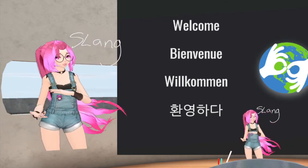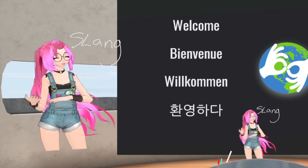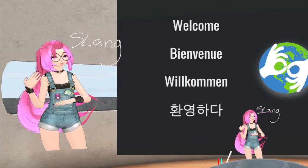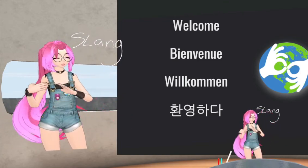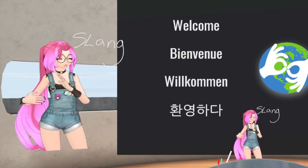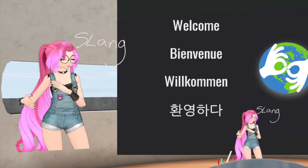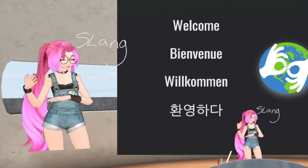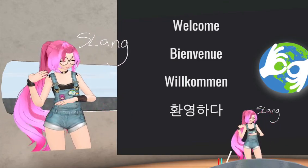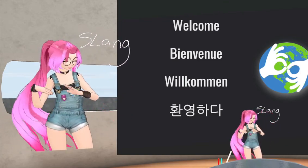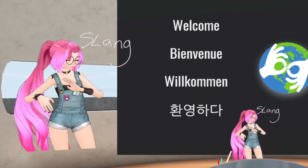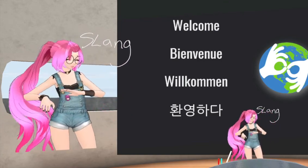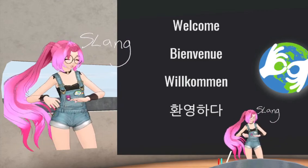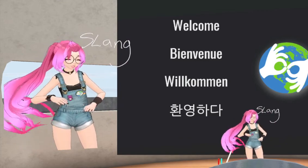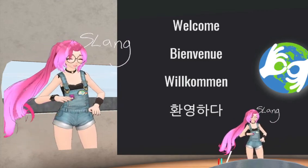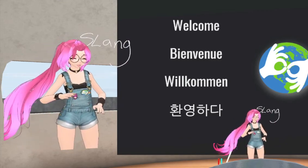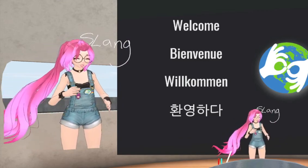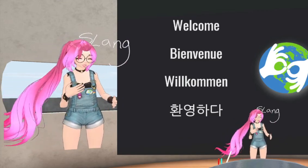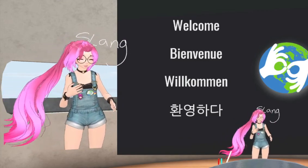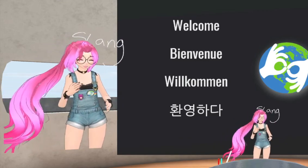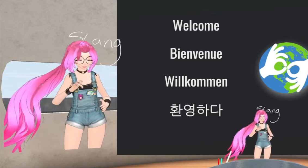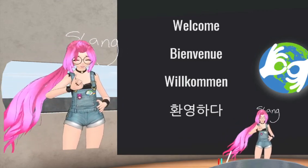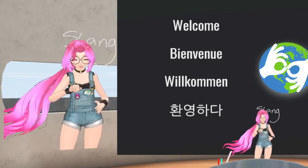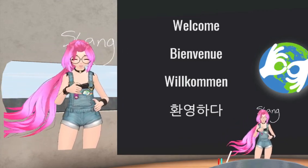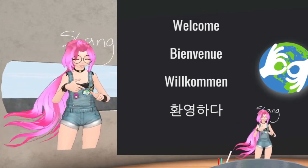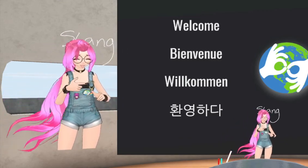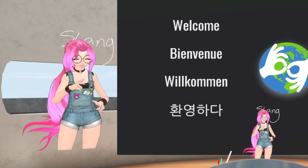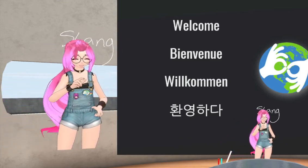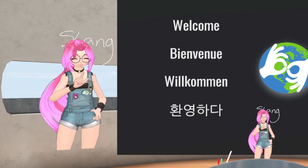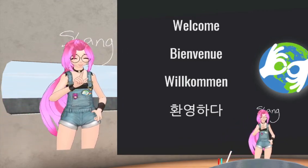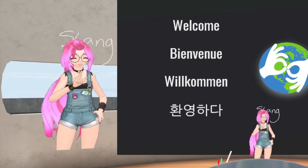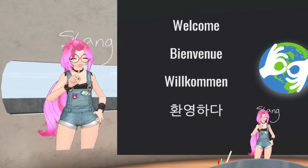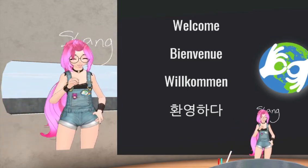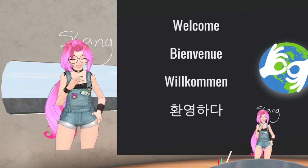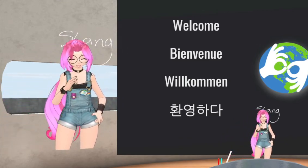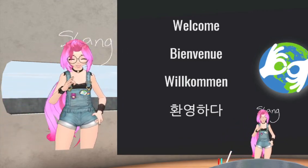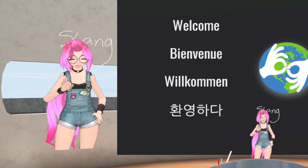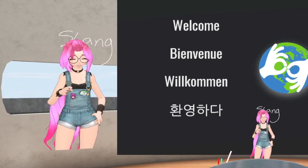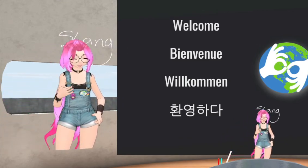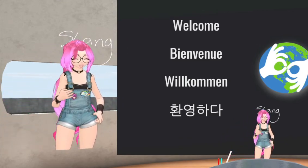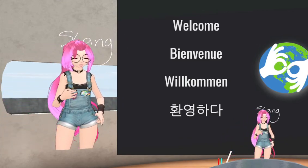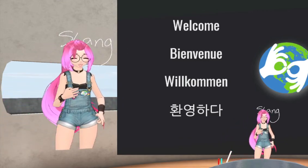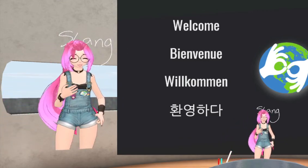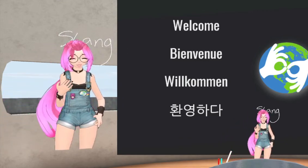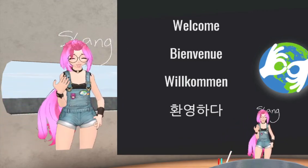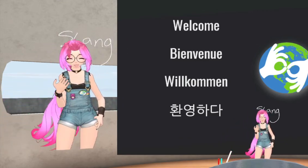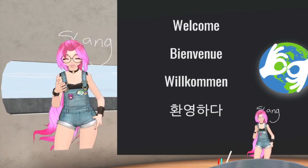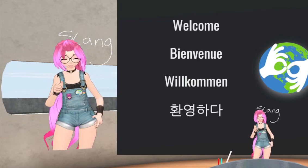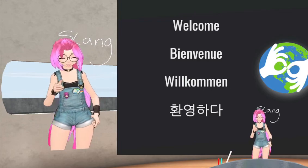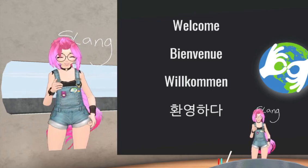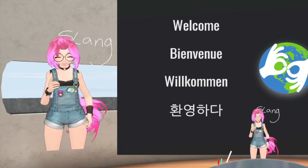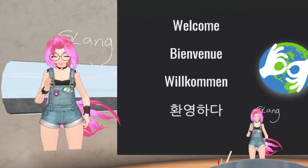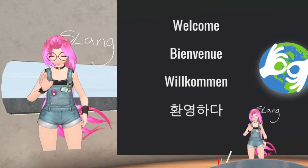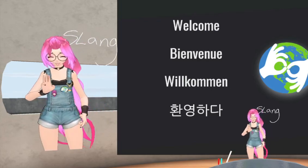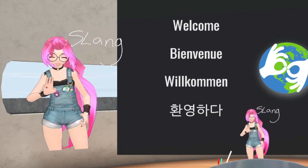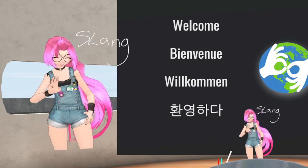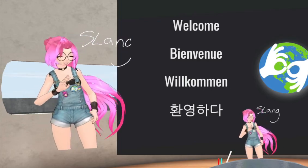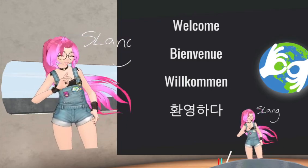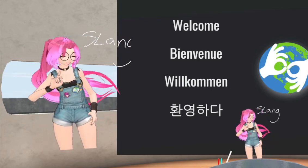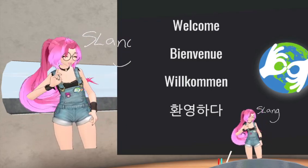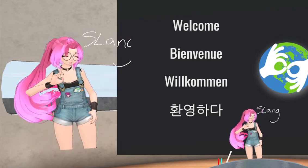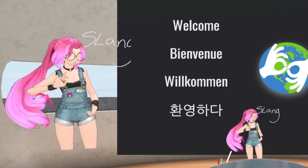a suggestion. You're gonna have 2 fists, and then one is kind of around your neck and chin area, and